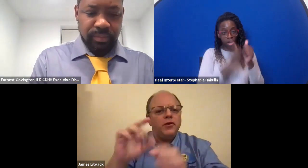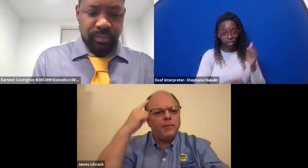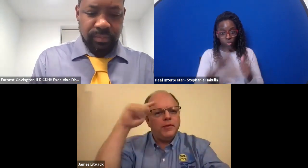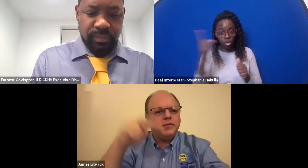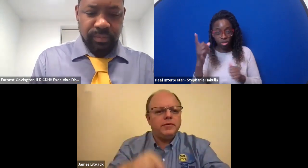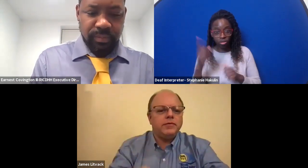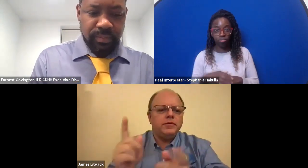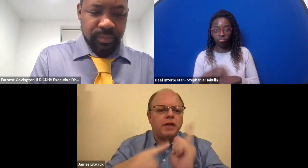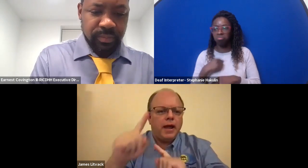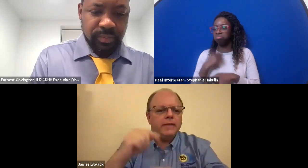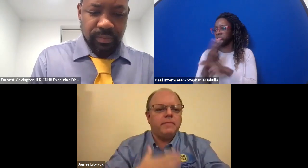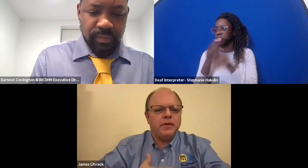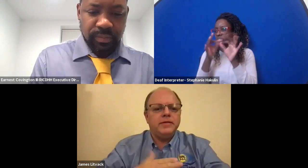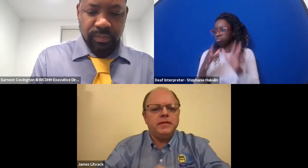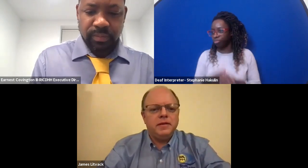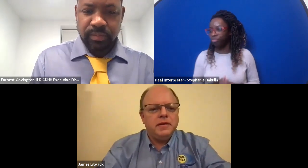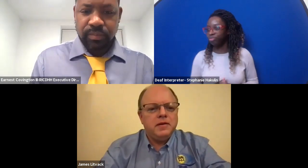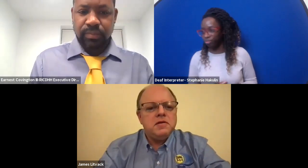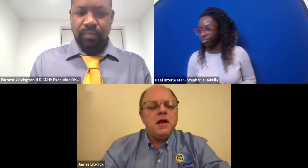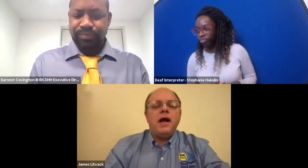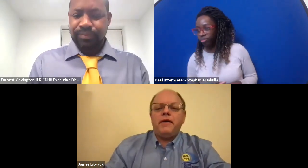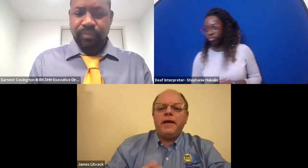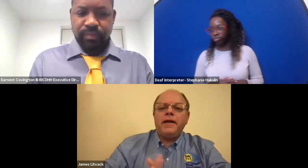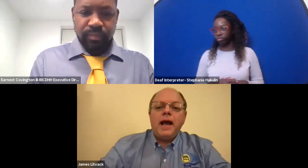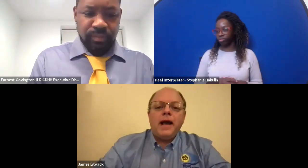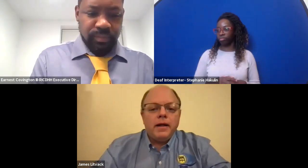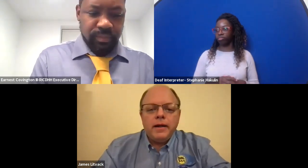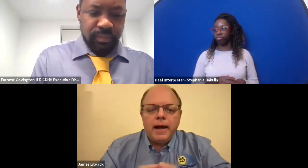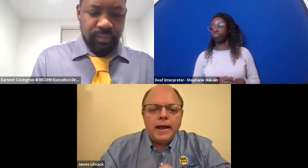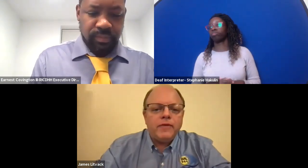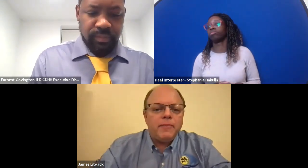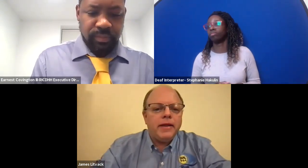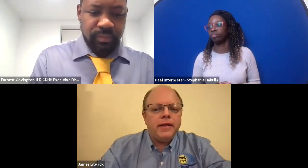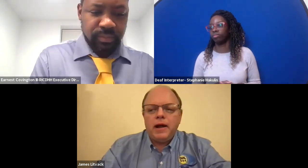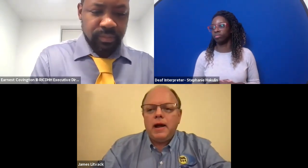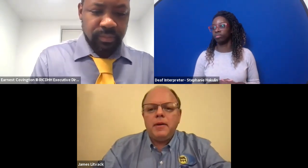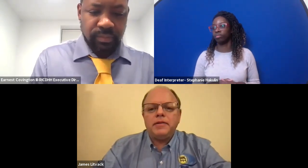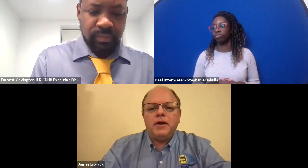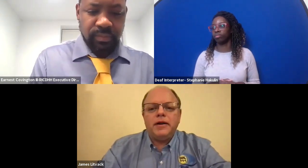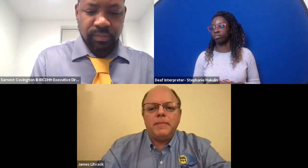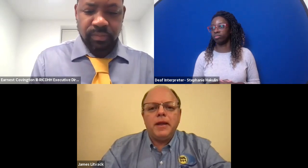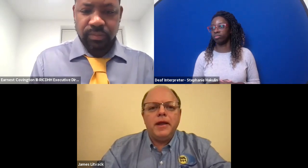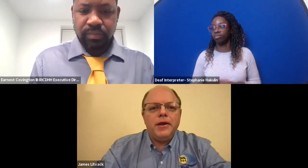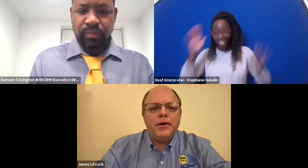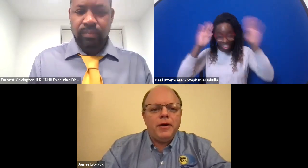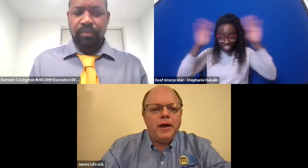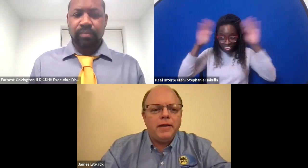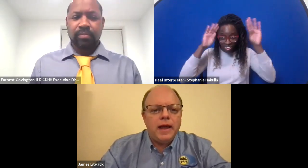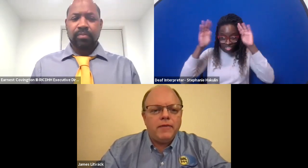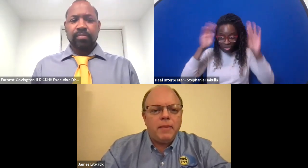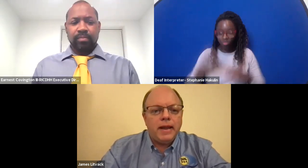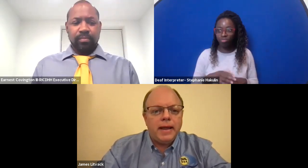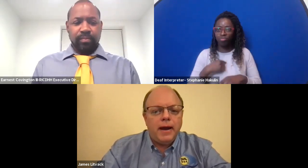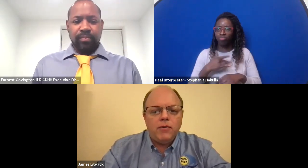use the interpreter to sign, please. Okay. Okay. Hi, everybody. It's an honor to be here.